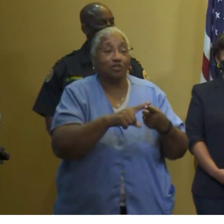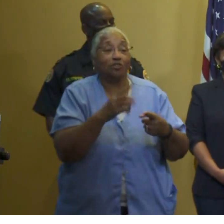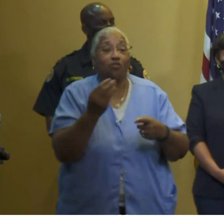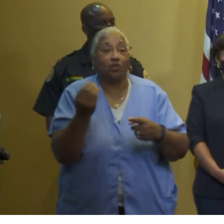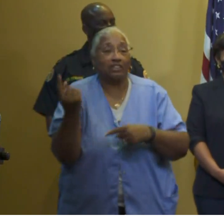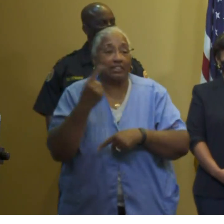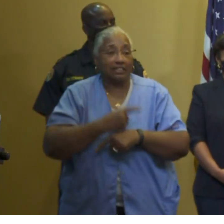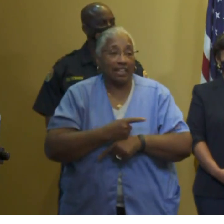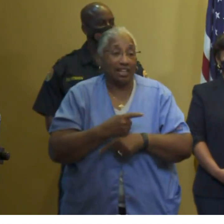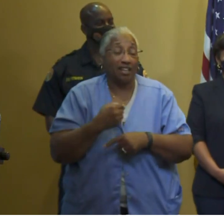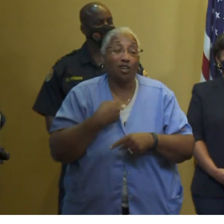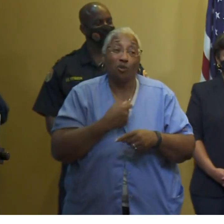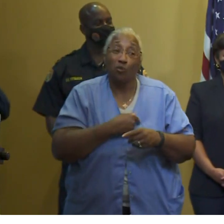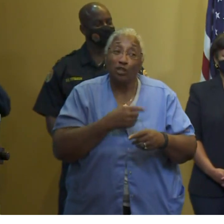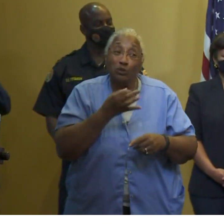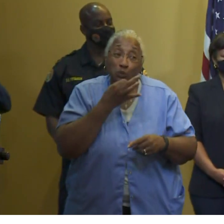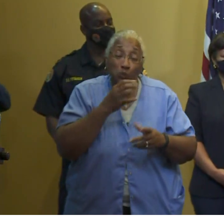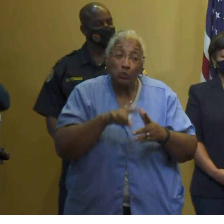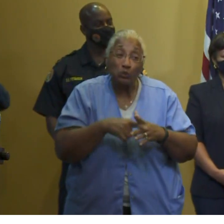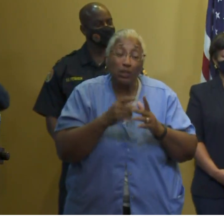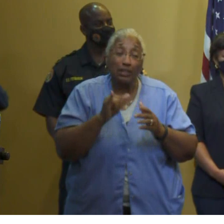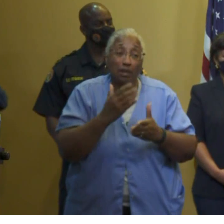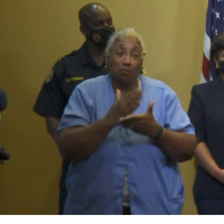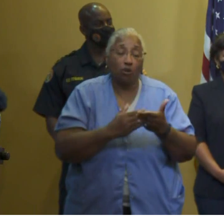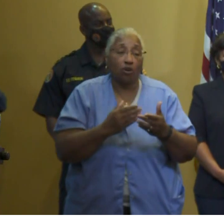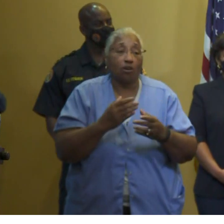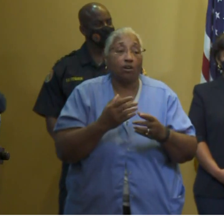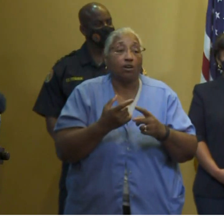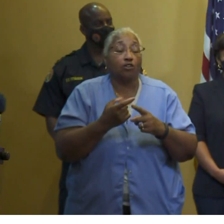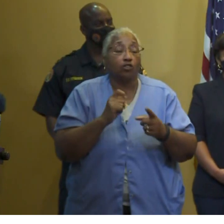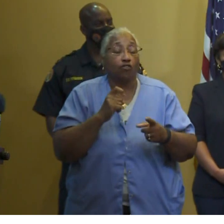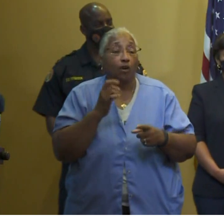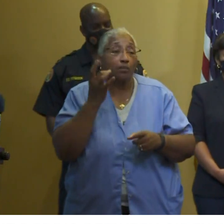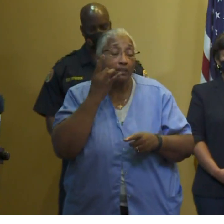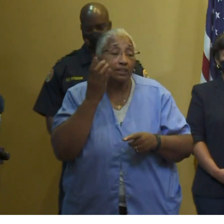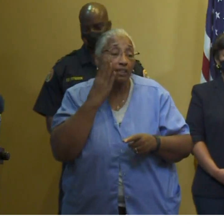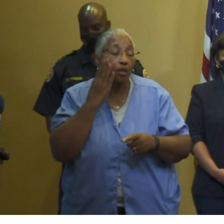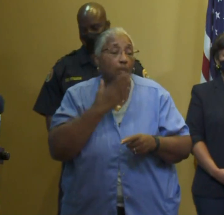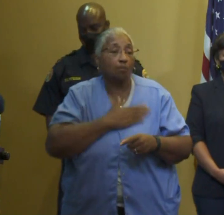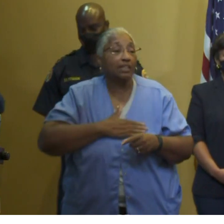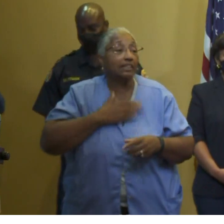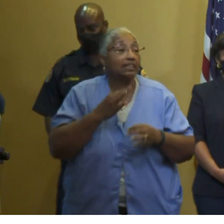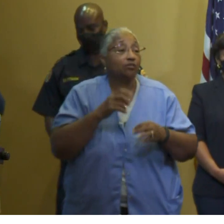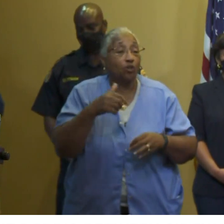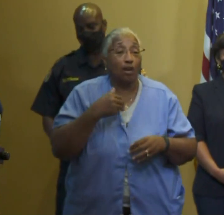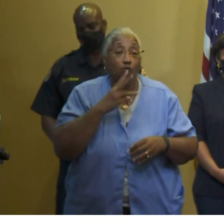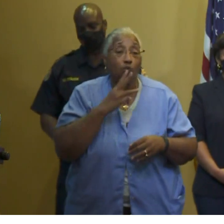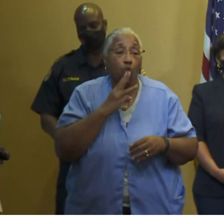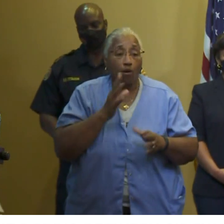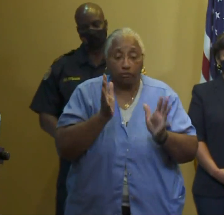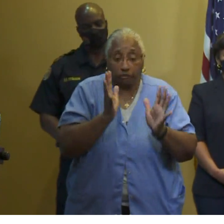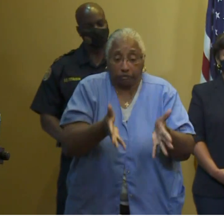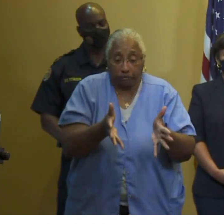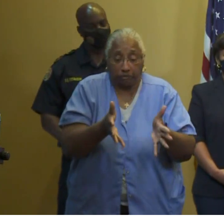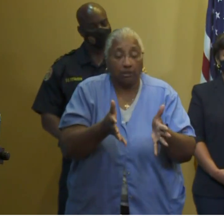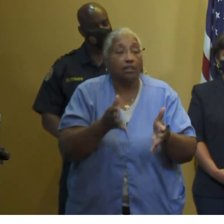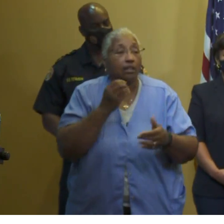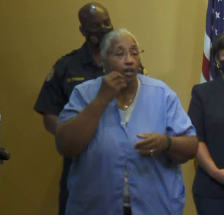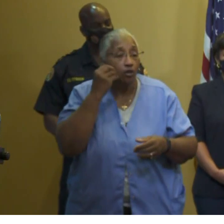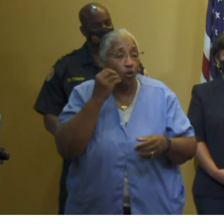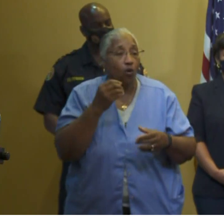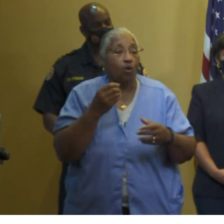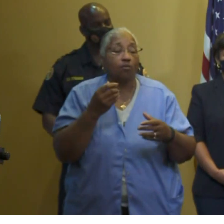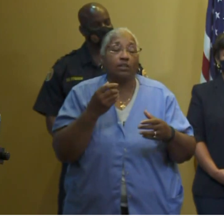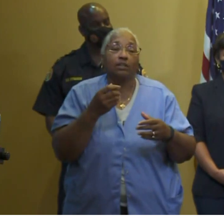that nasty part. So, to stop mosquitoes from breeding, eliminate standing water around your home, remove trash and clutter and dispose of discarded tires